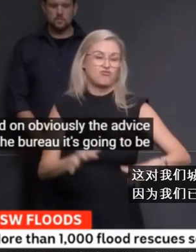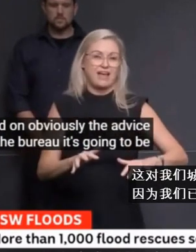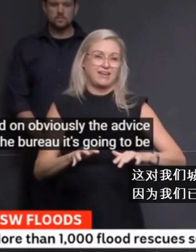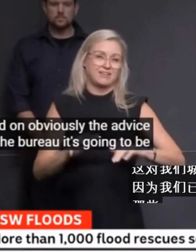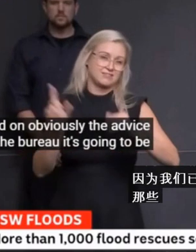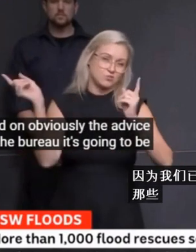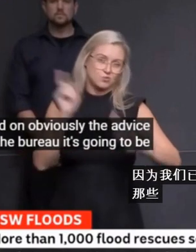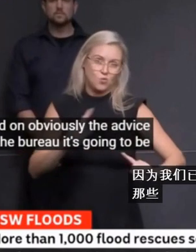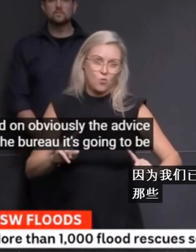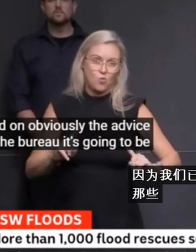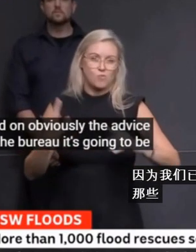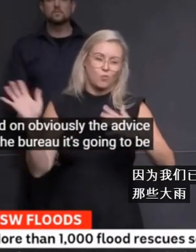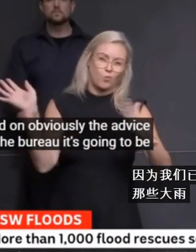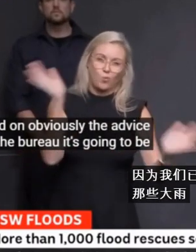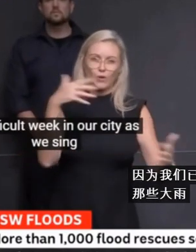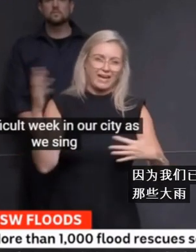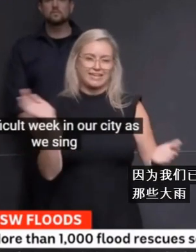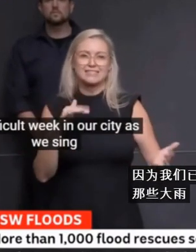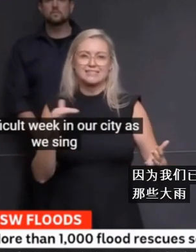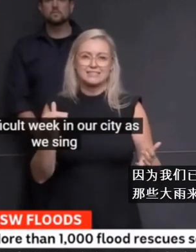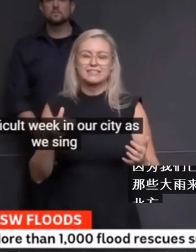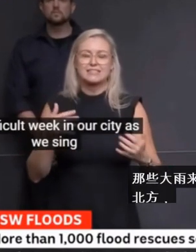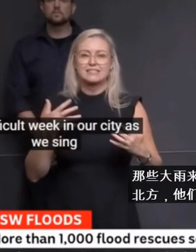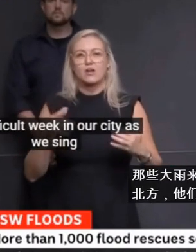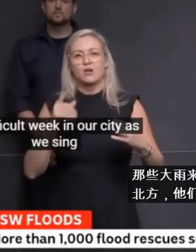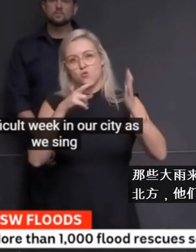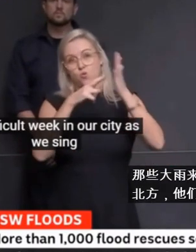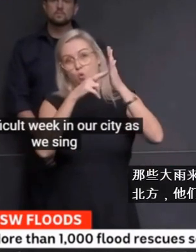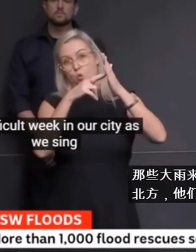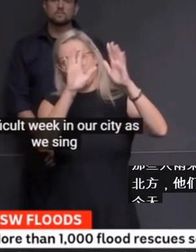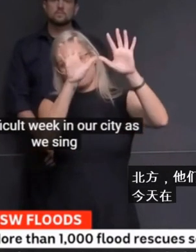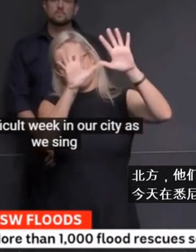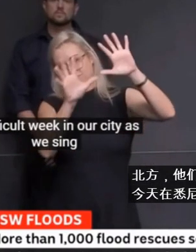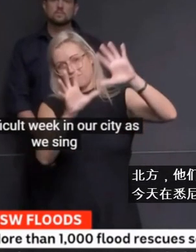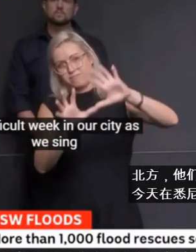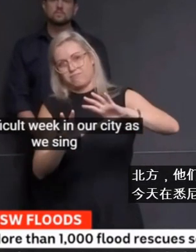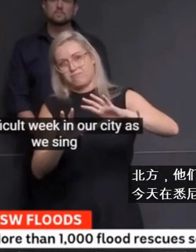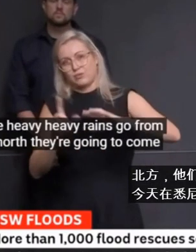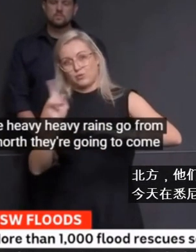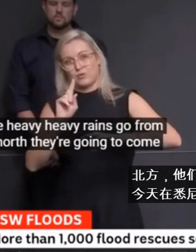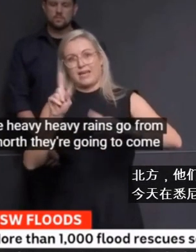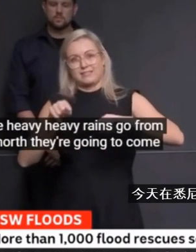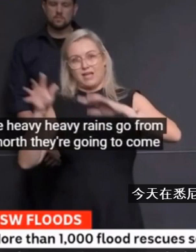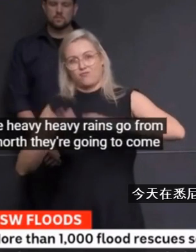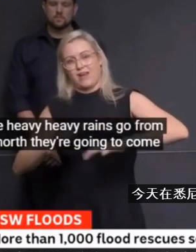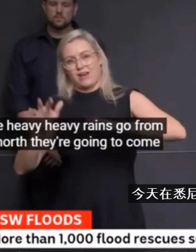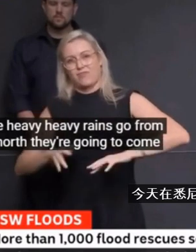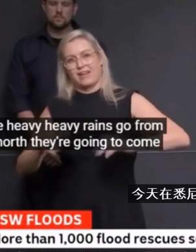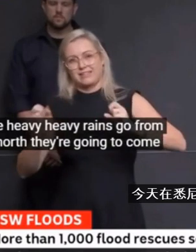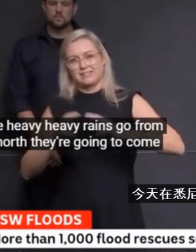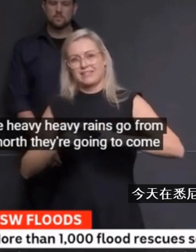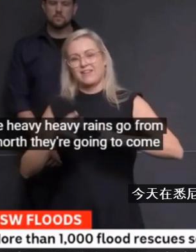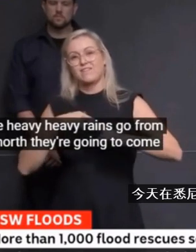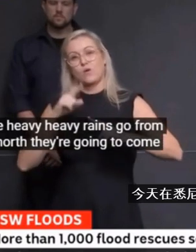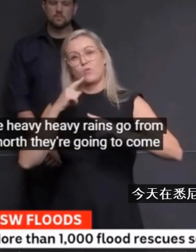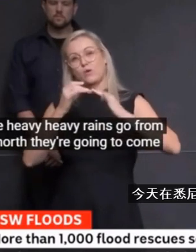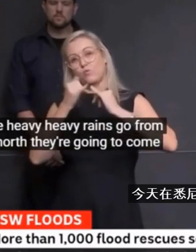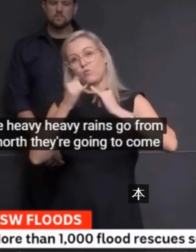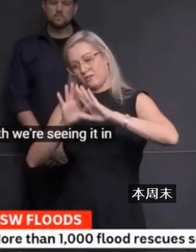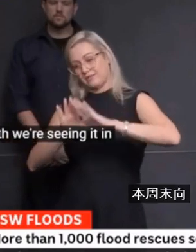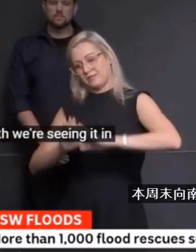seen those heavy rains go from the north. They're going to come in. We're seeing it in Sydney today, and we'd expect that to go further